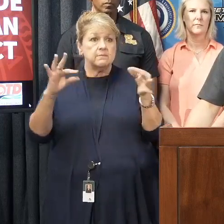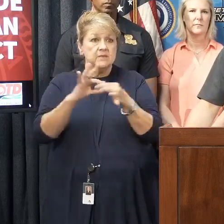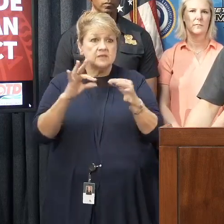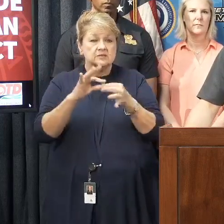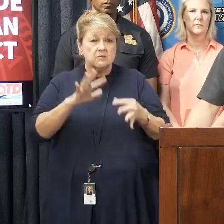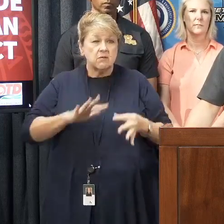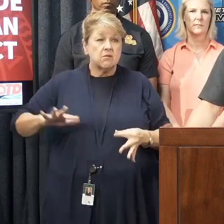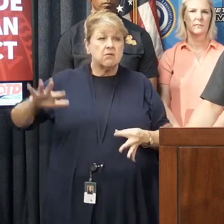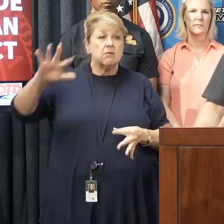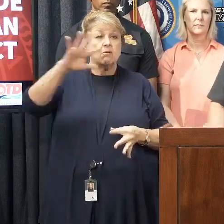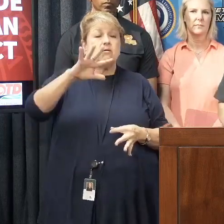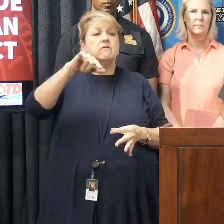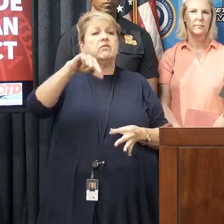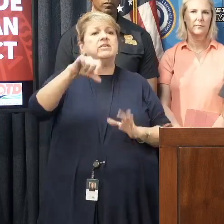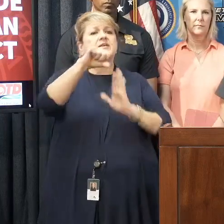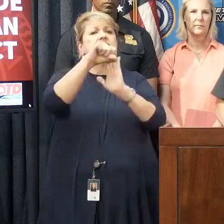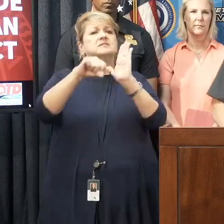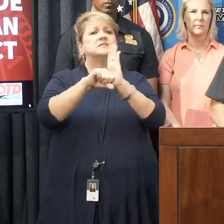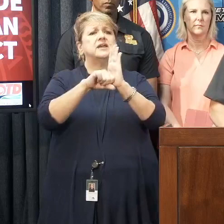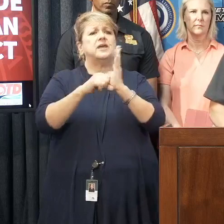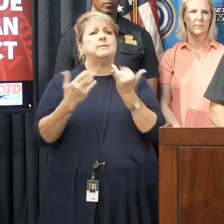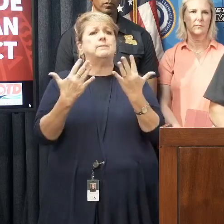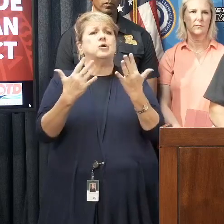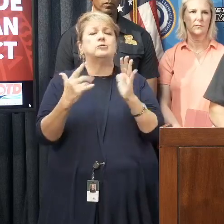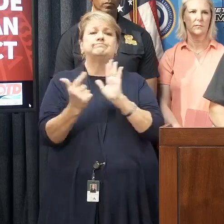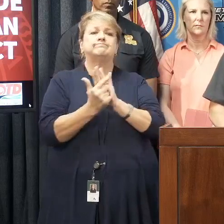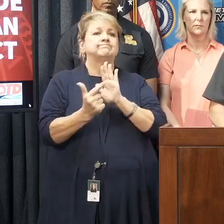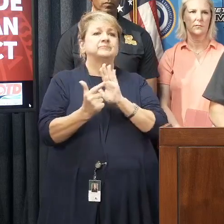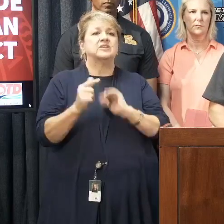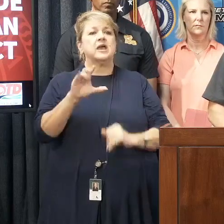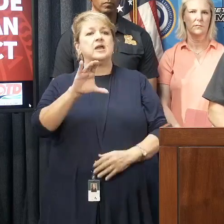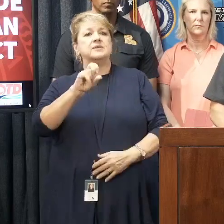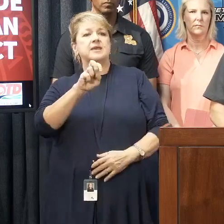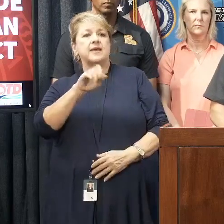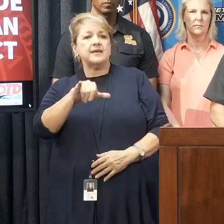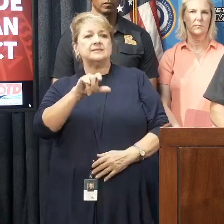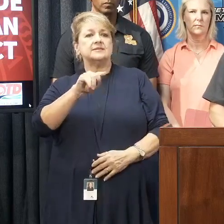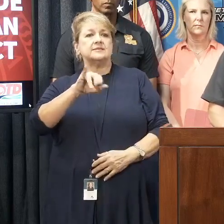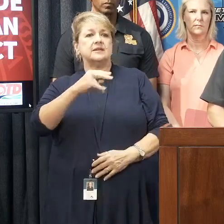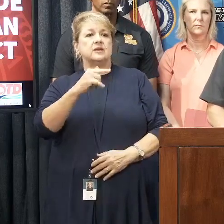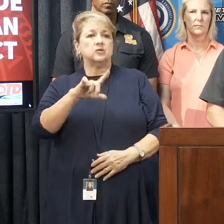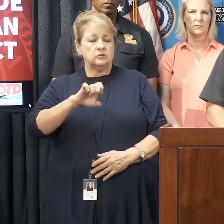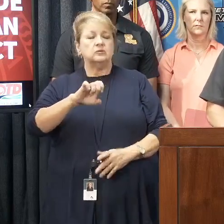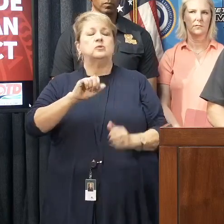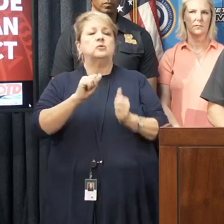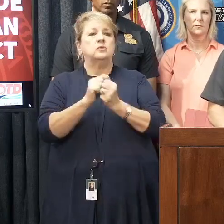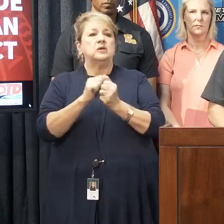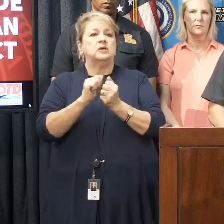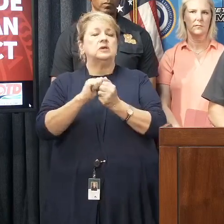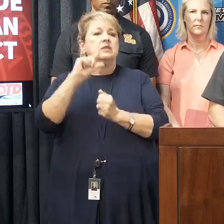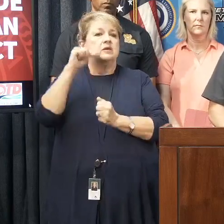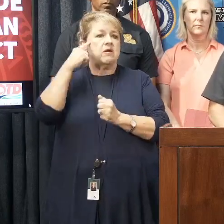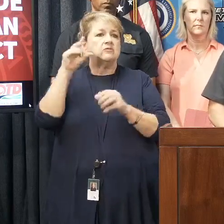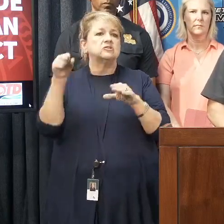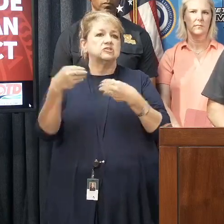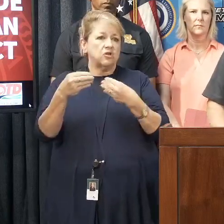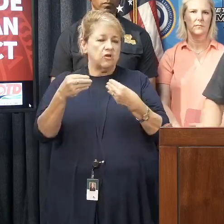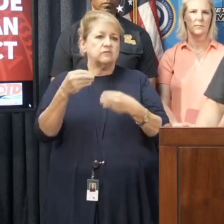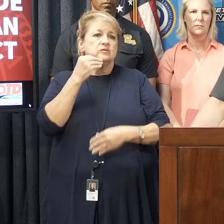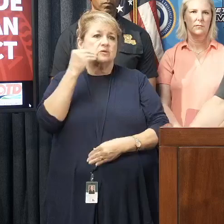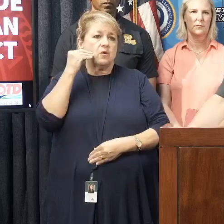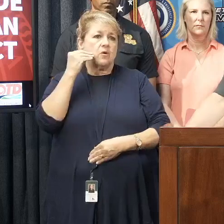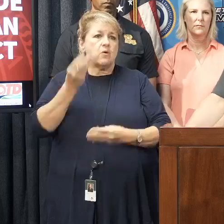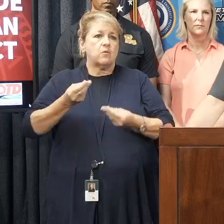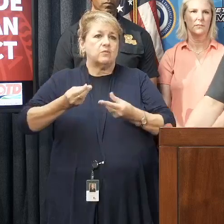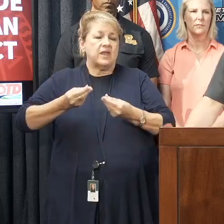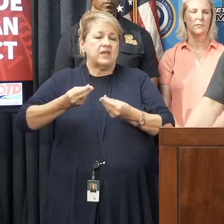state's burn ban. I'm Casey Tingle, the director here at the Governor's Office of Homeland Security and Emergency Preparedness, and I'm joined